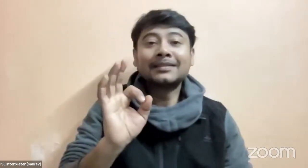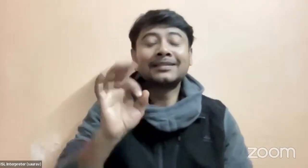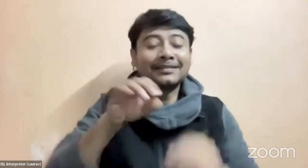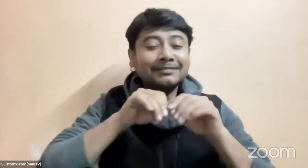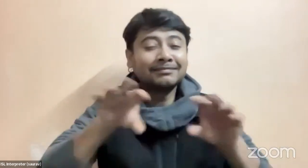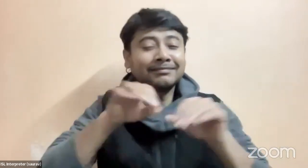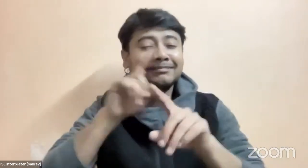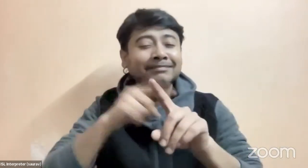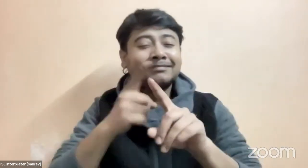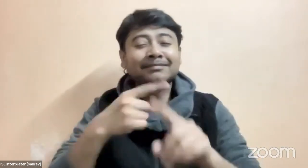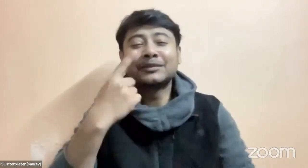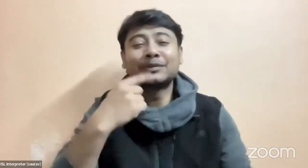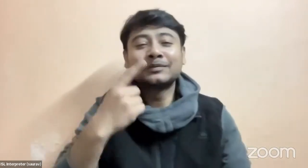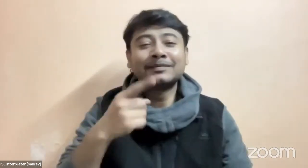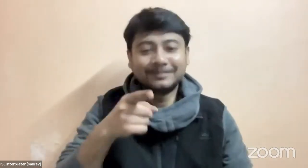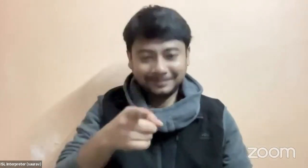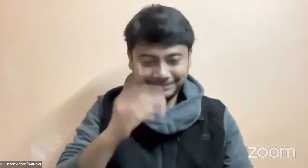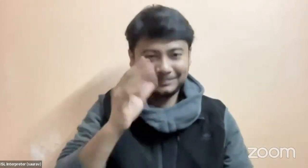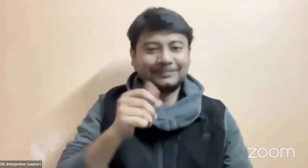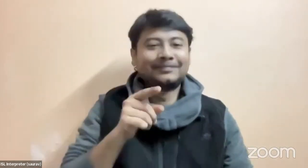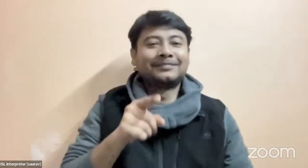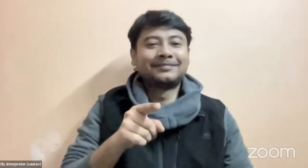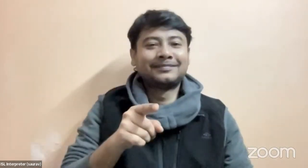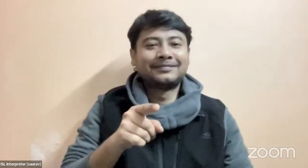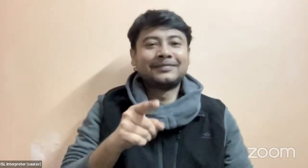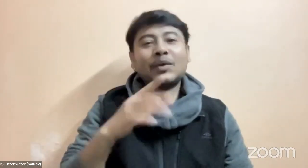is in Norway. Srila Prabhupada visited Norway.